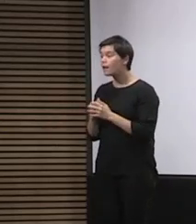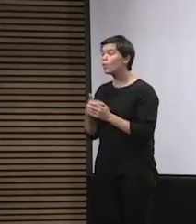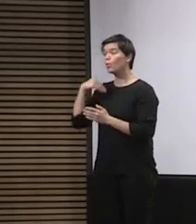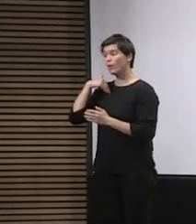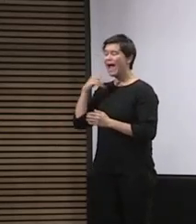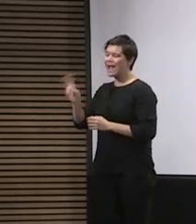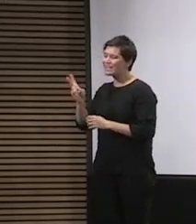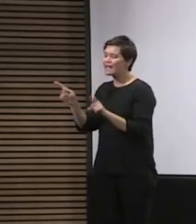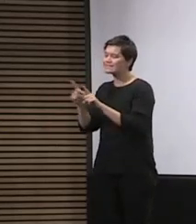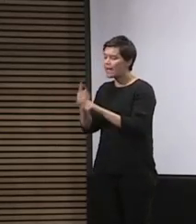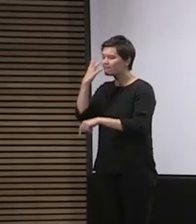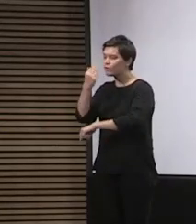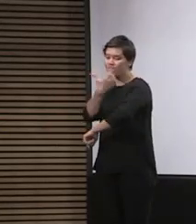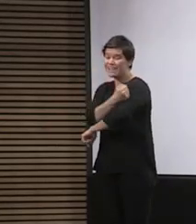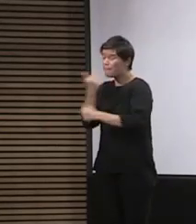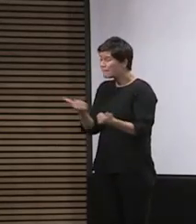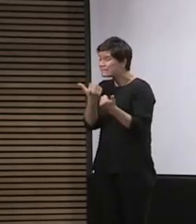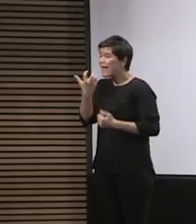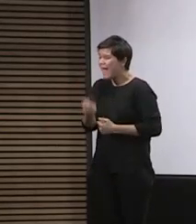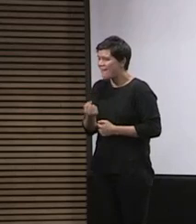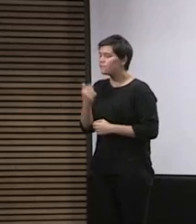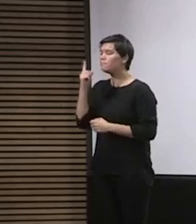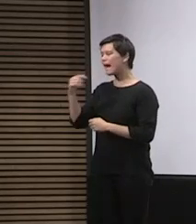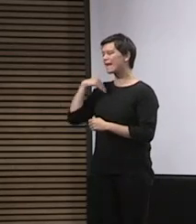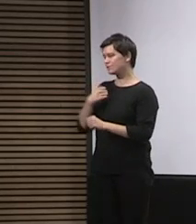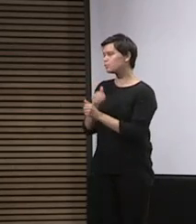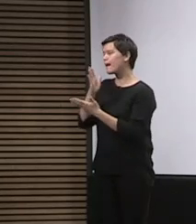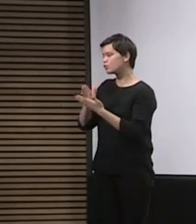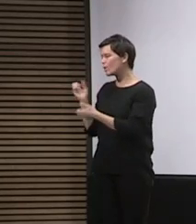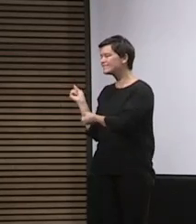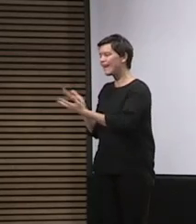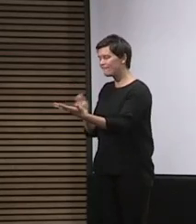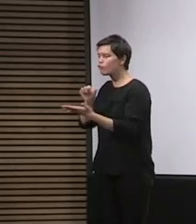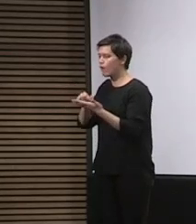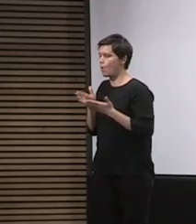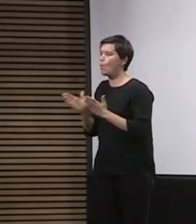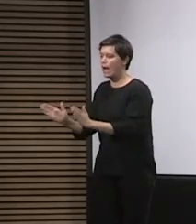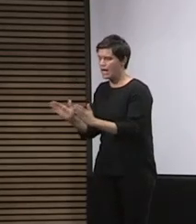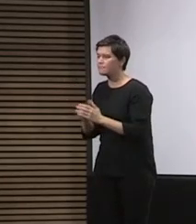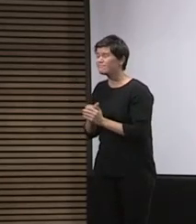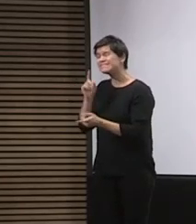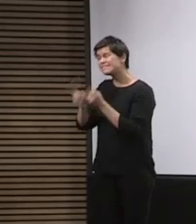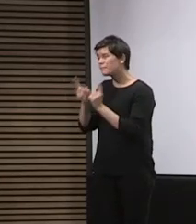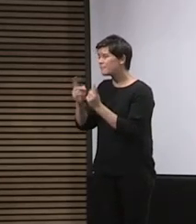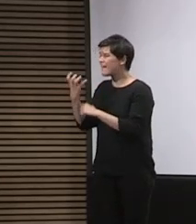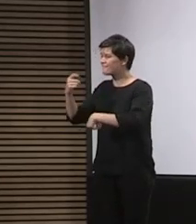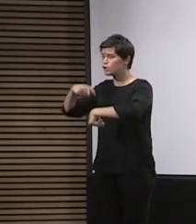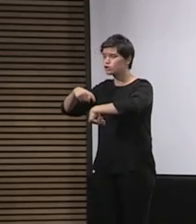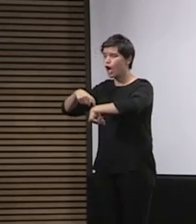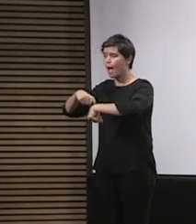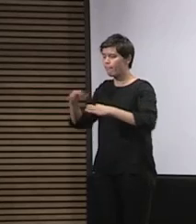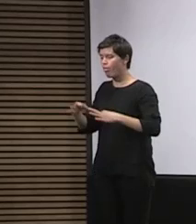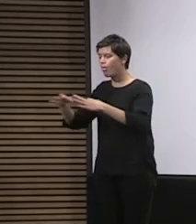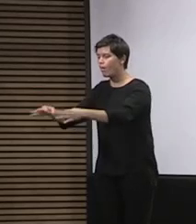distribution of the swabs that we need across the country for where it's needed, and sometimes there's a bit of a time delay in just getting that